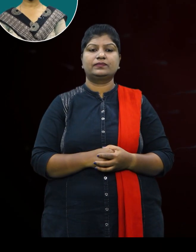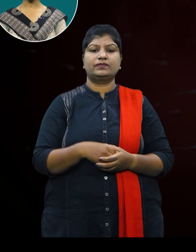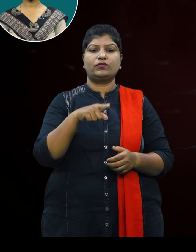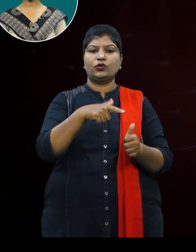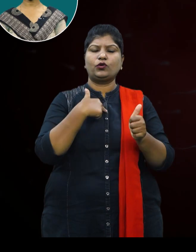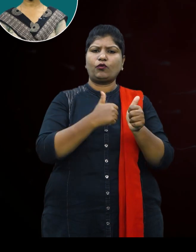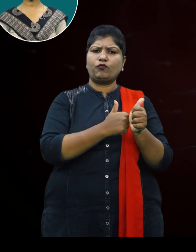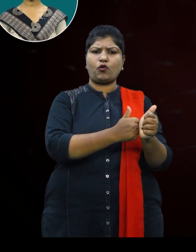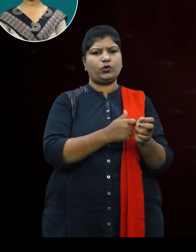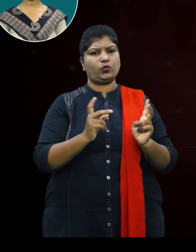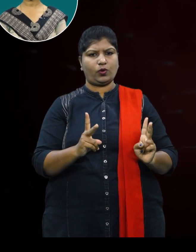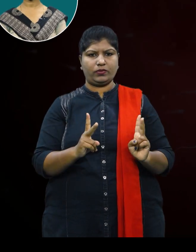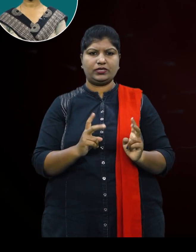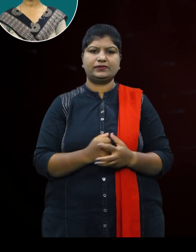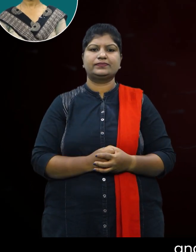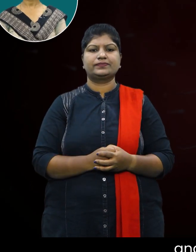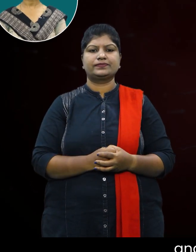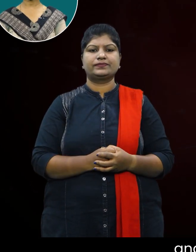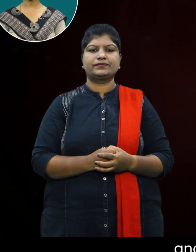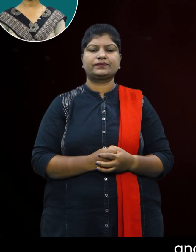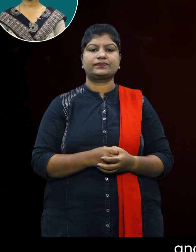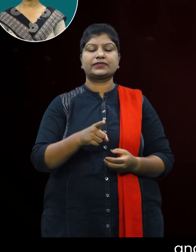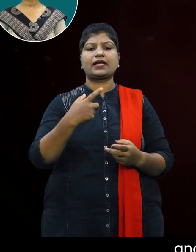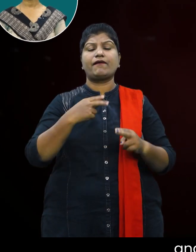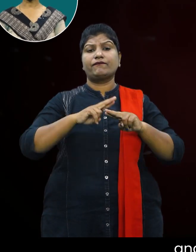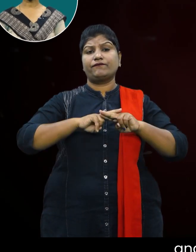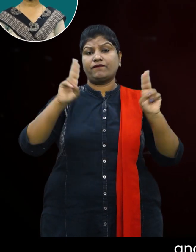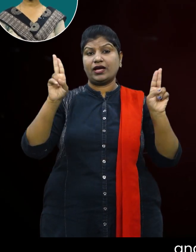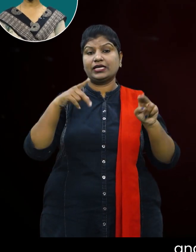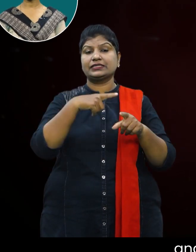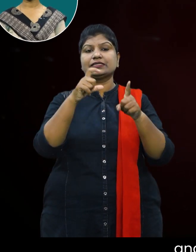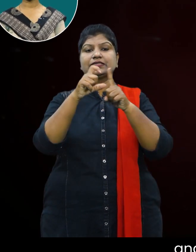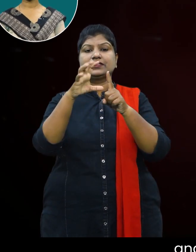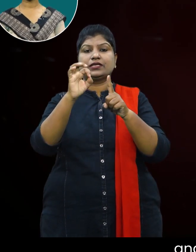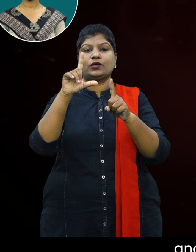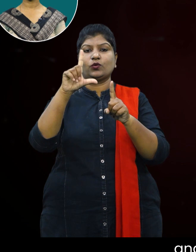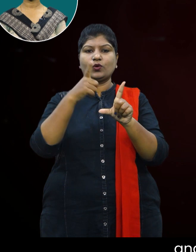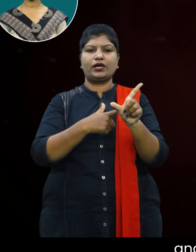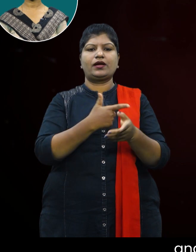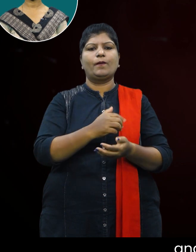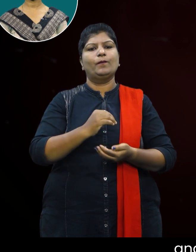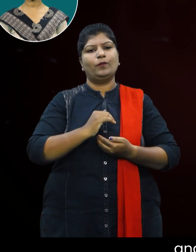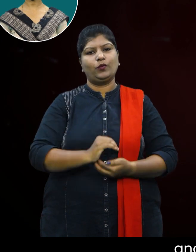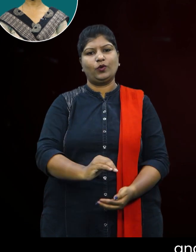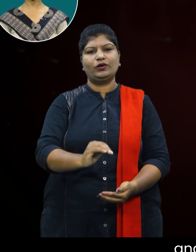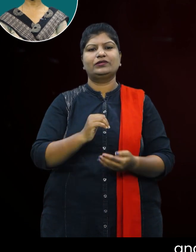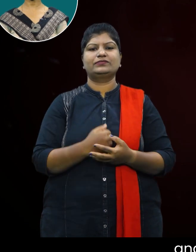followed normally, and finally Dolly was born.